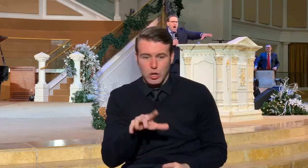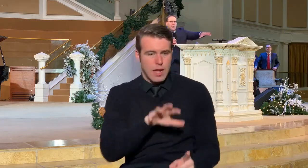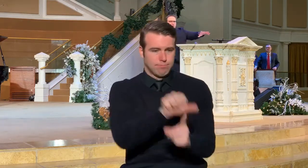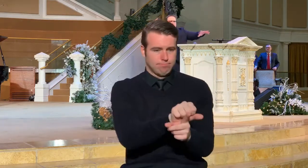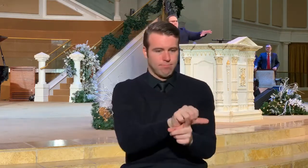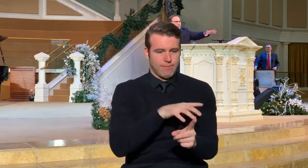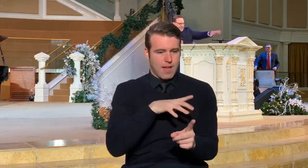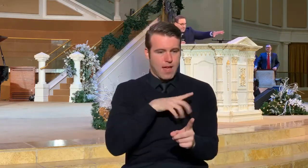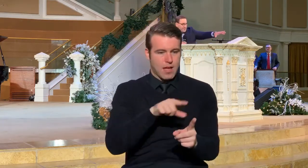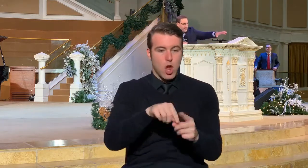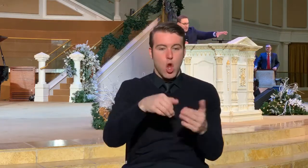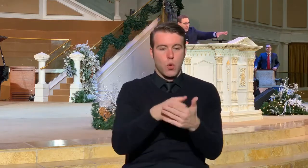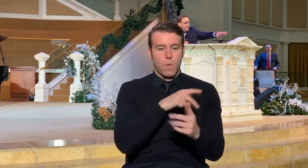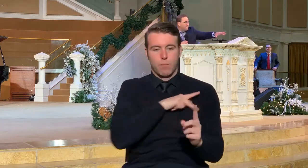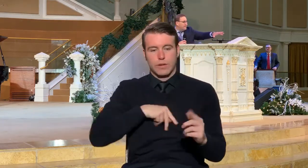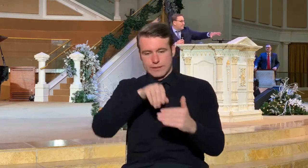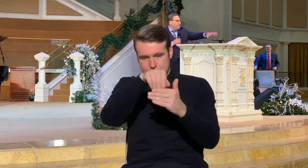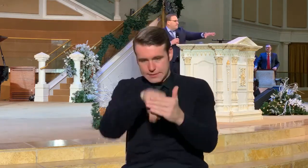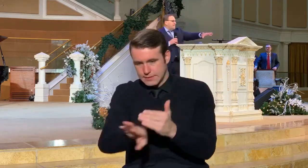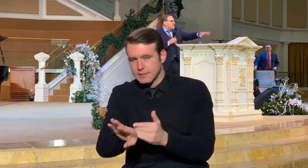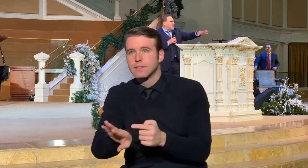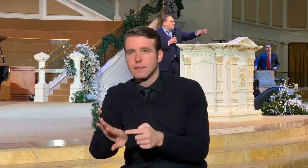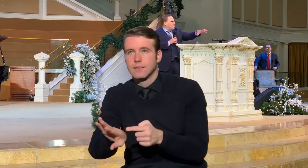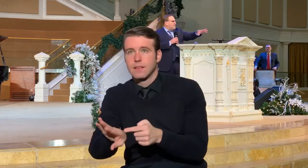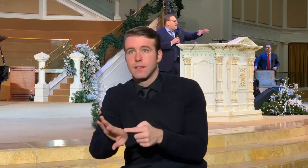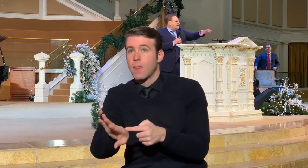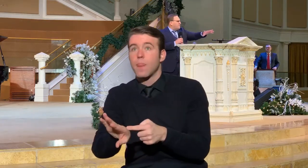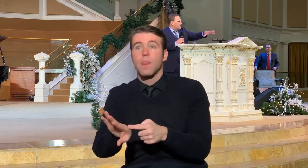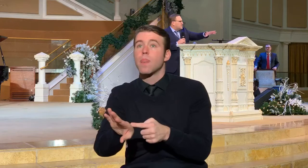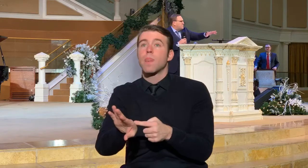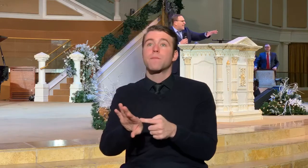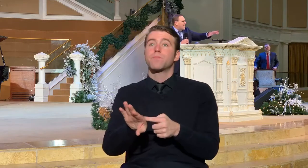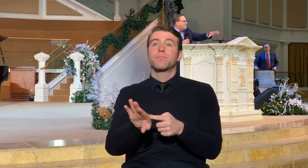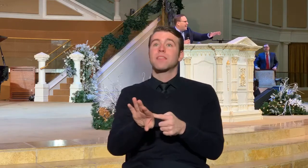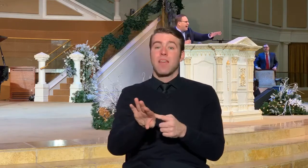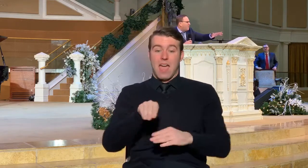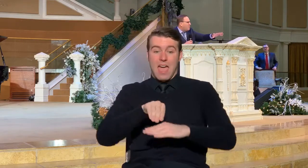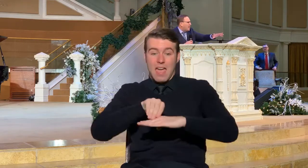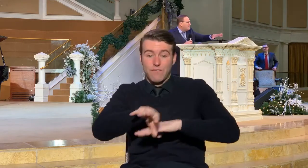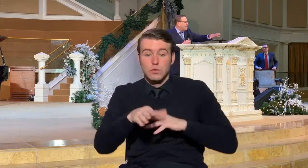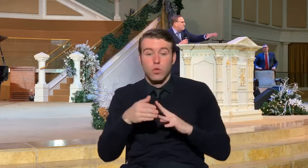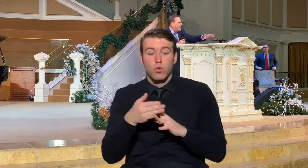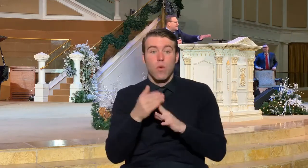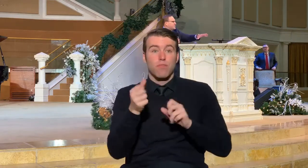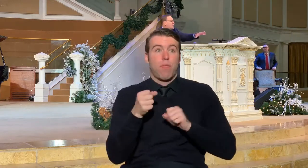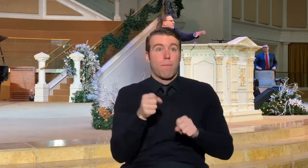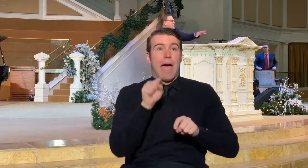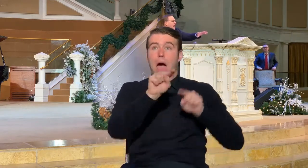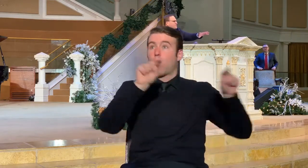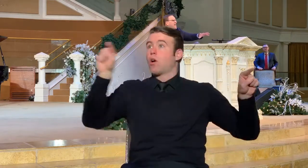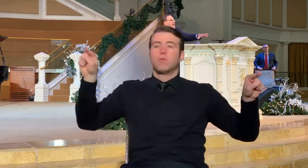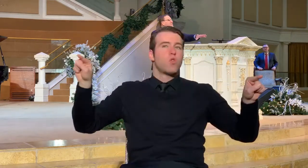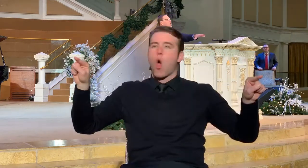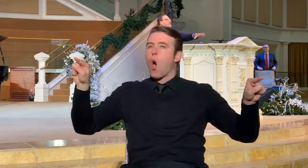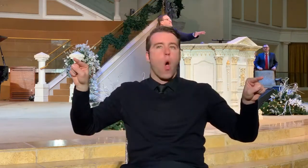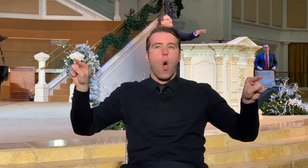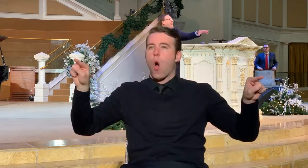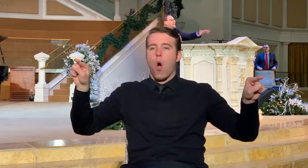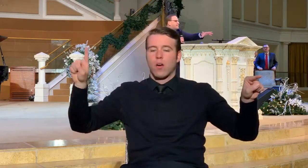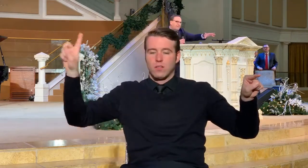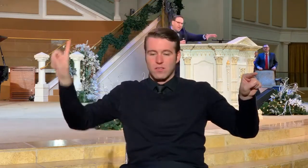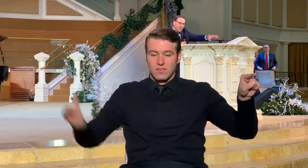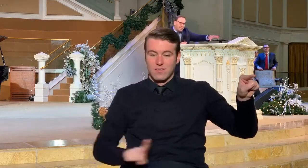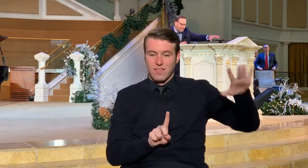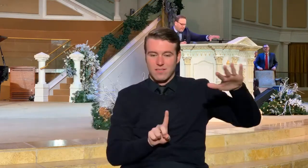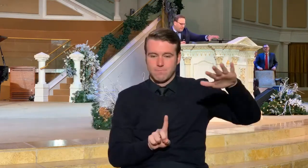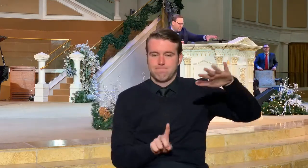about a new prince that's not going to be influenced by any power around it, but in fact is going to do the opposite. It's going to